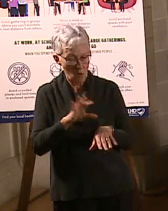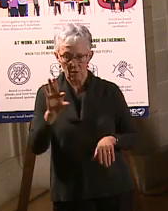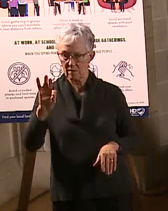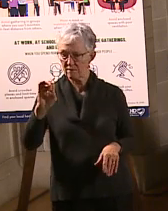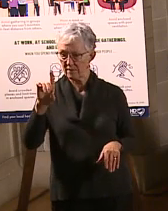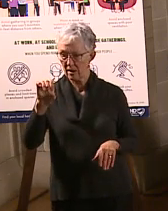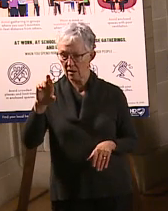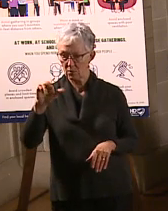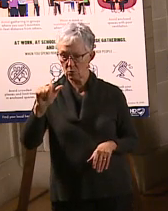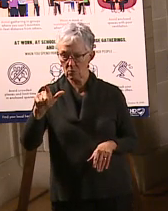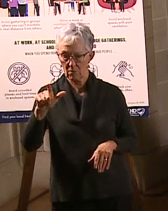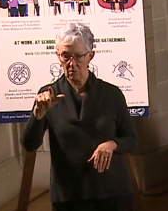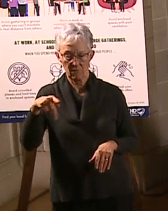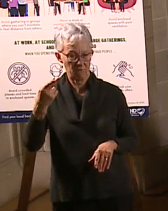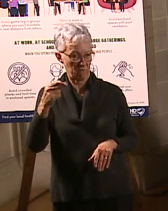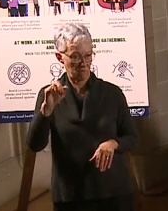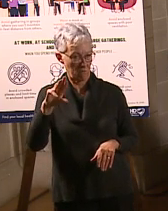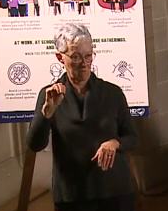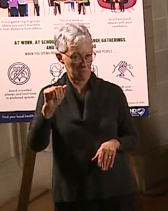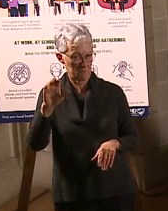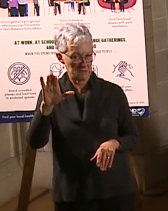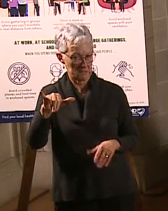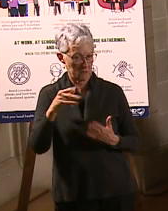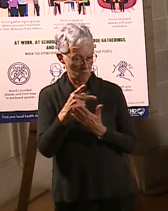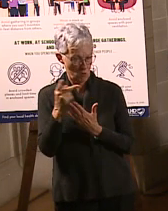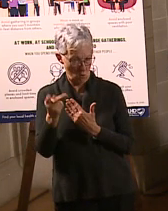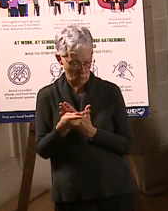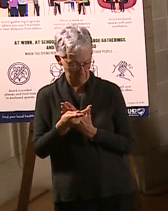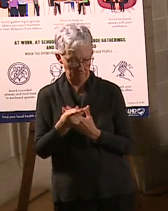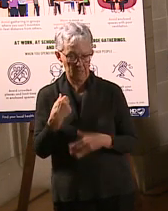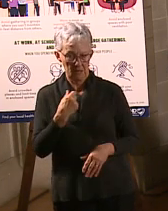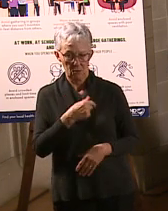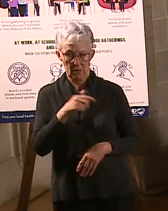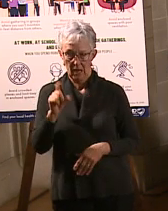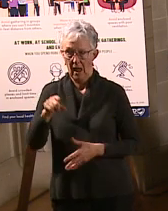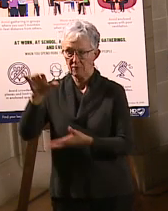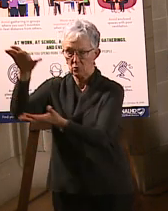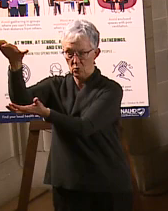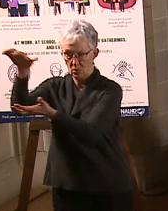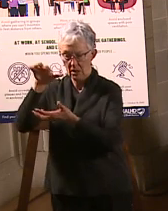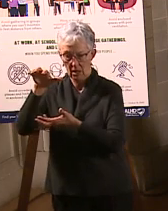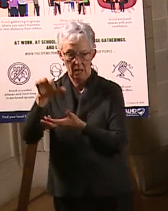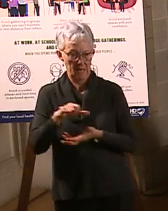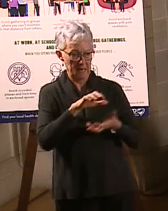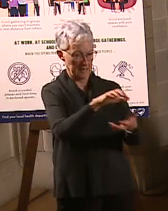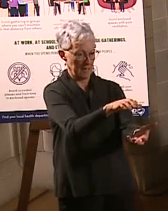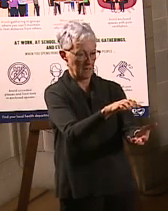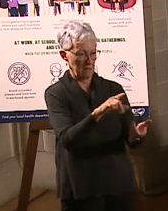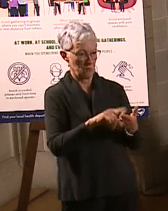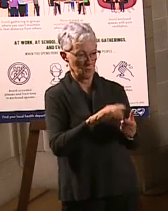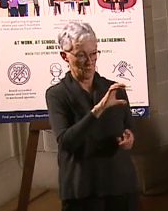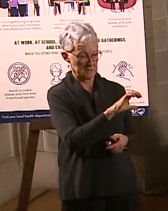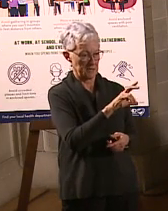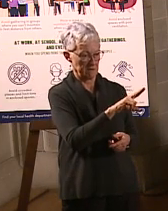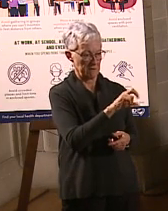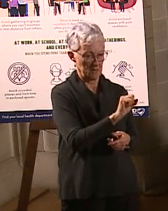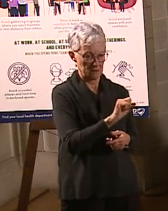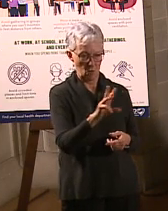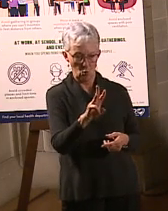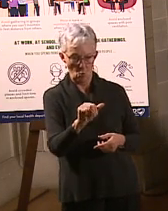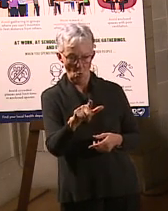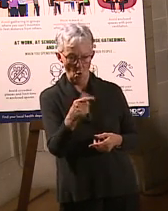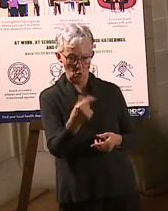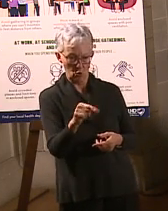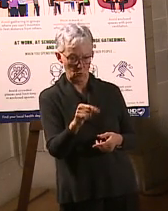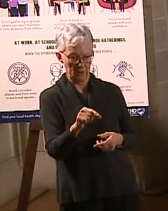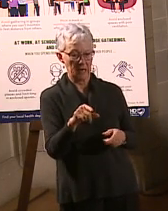our vaccines with the federal pharmacy program to get it out through CVS and Walgreens, and that's been a little slower